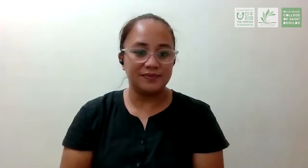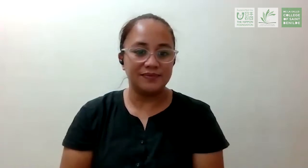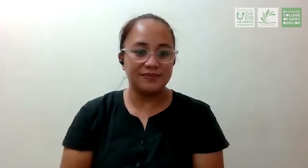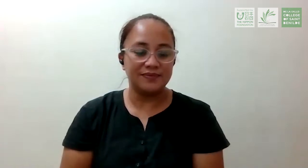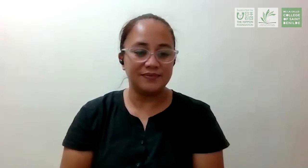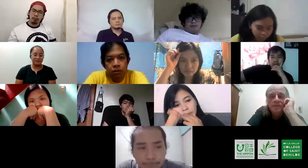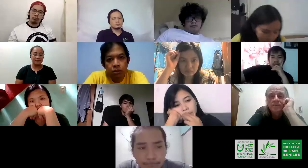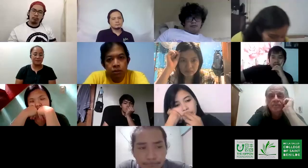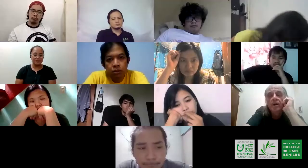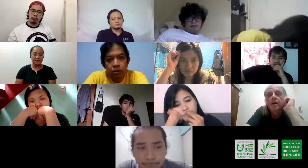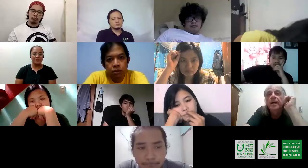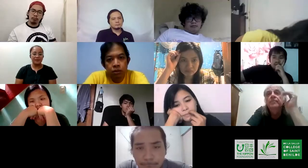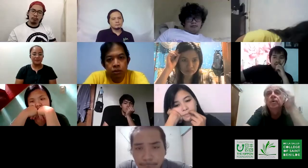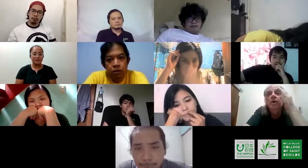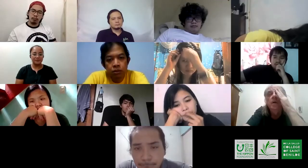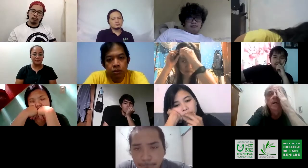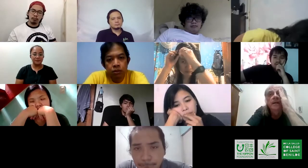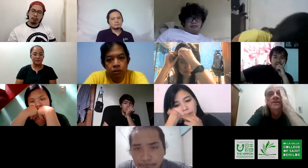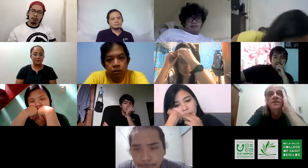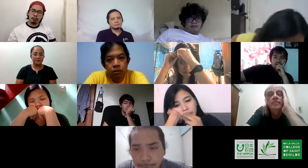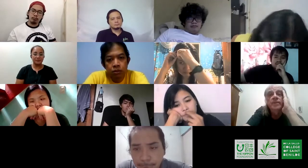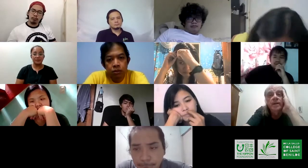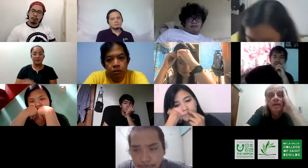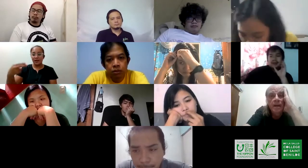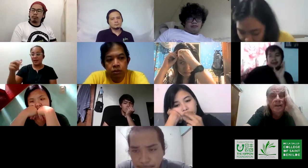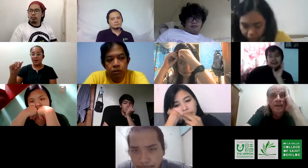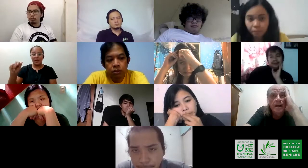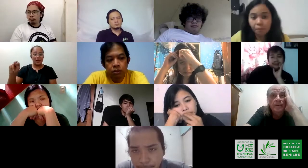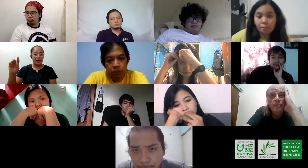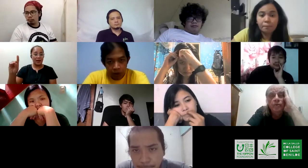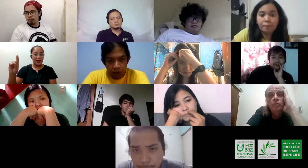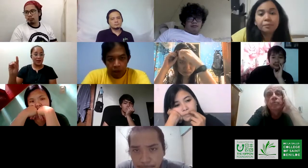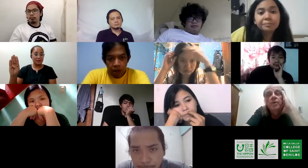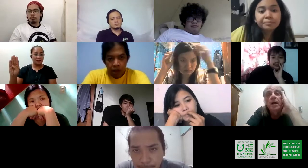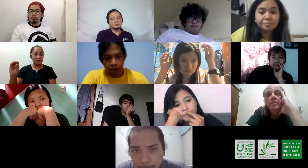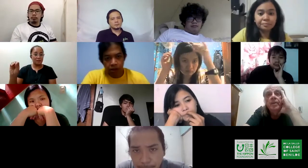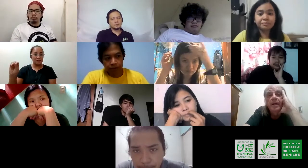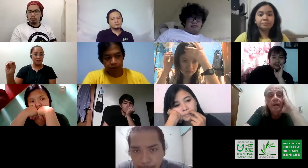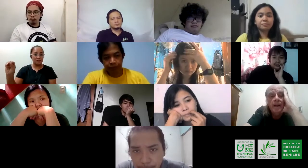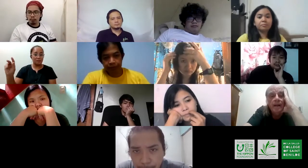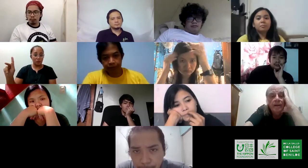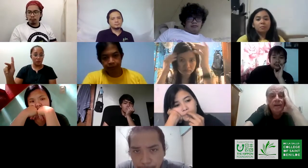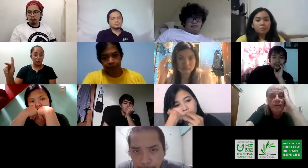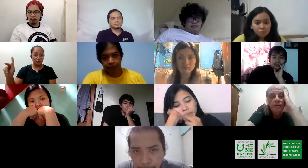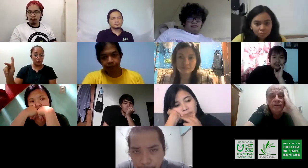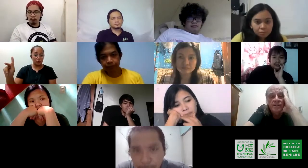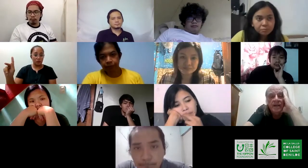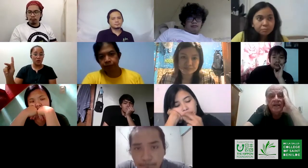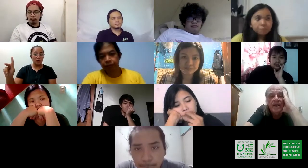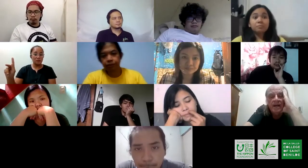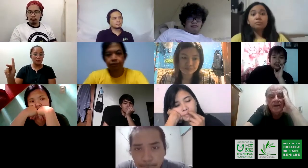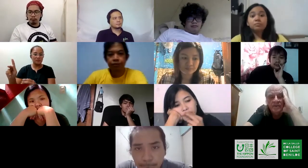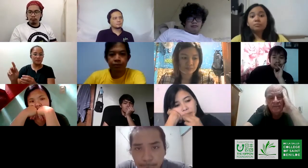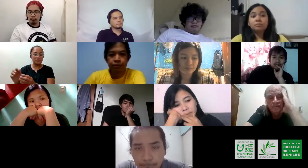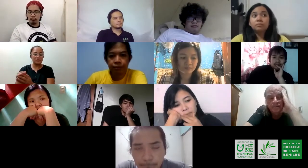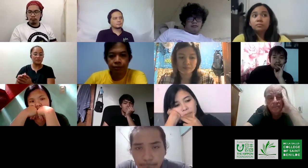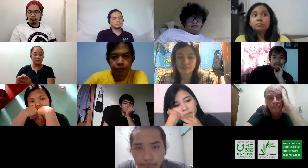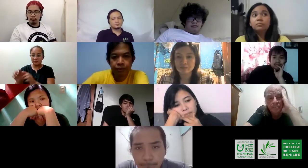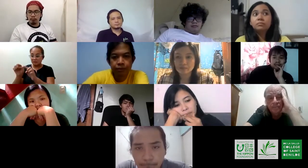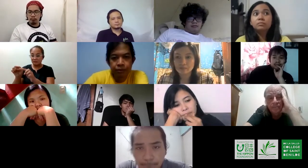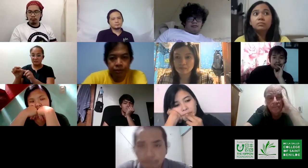And a handbook is something that you probably are not going to use in class.